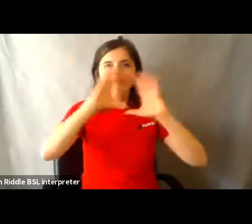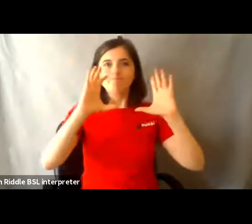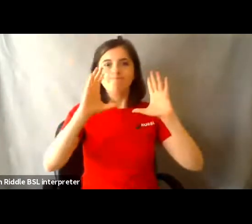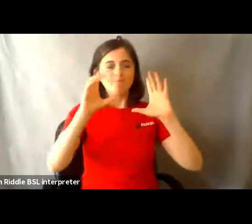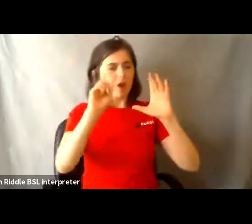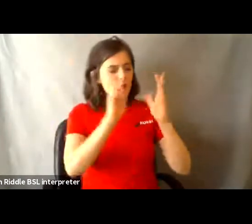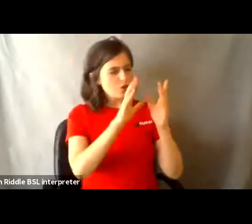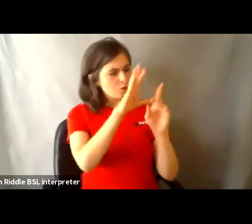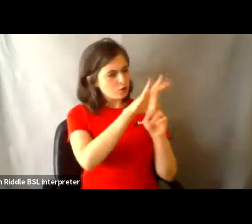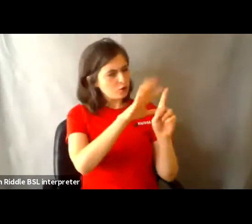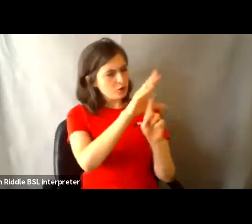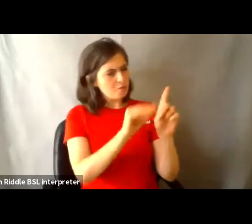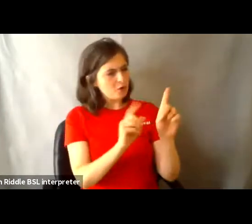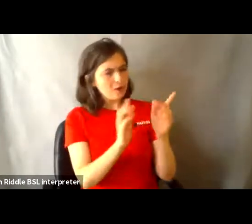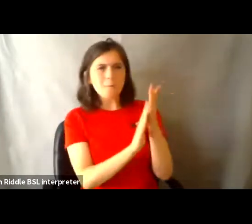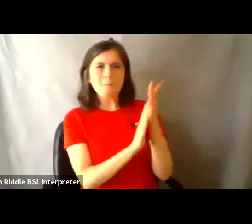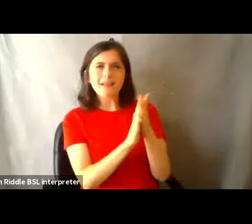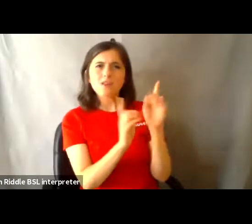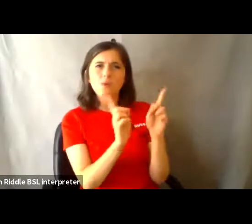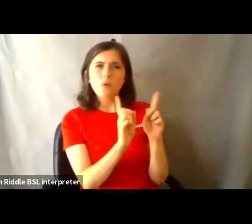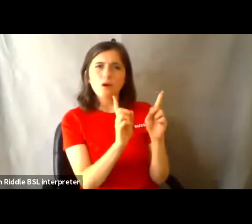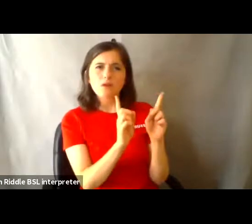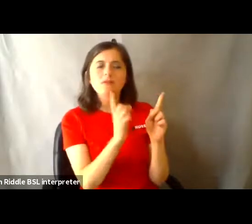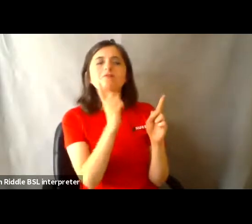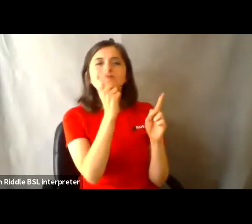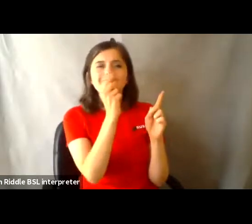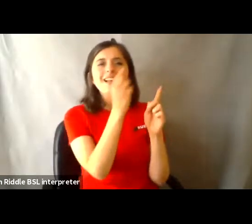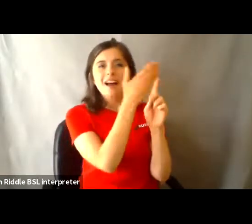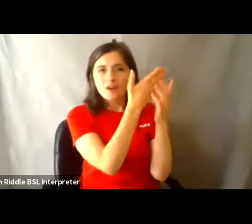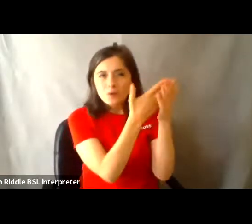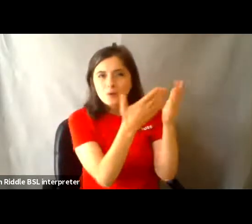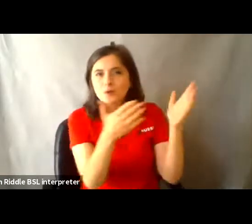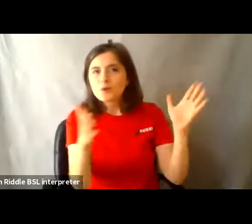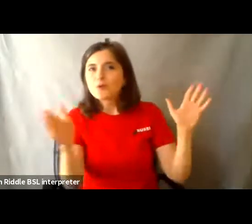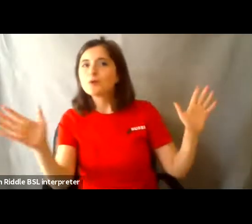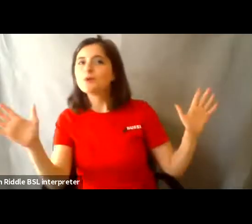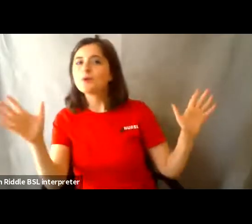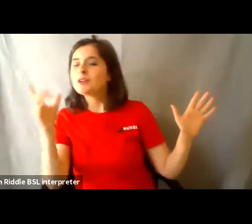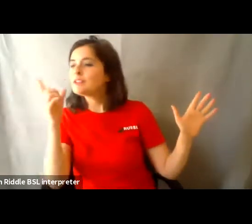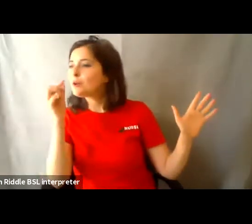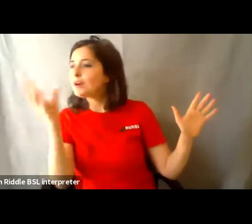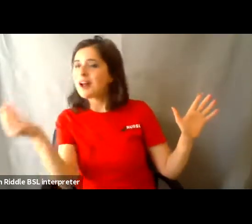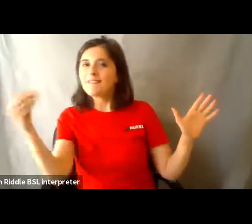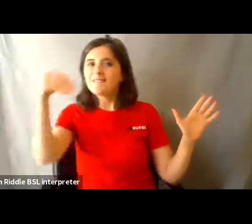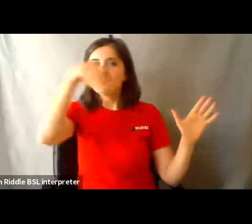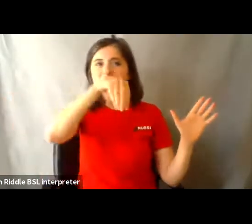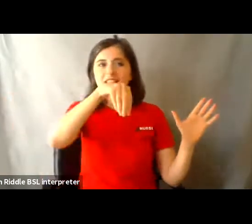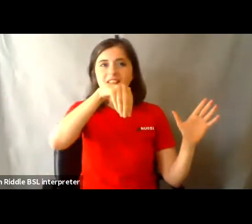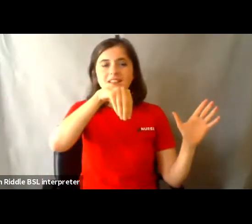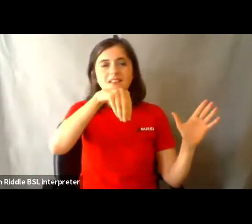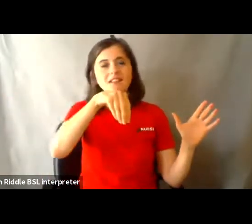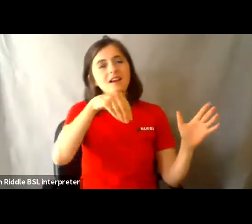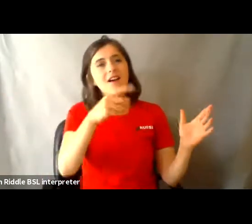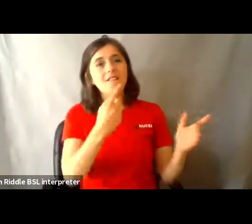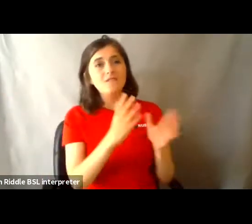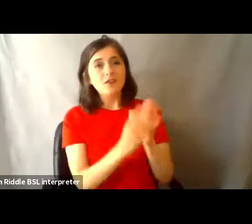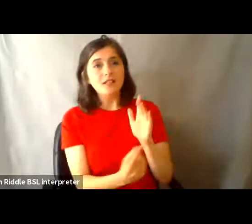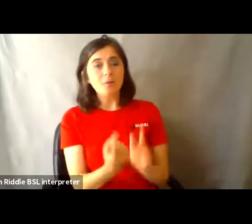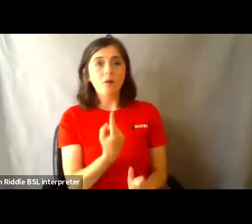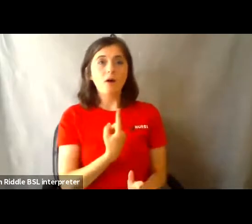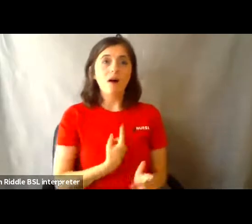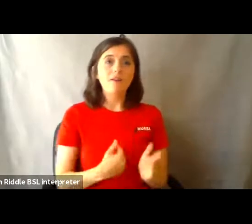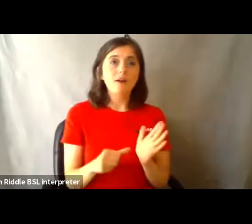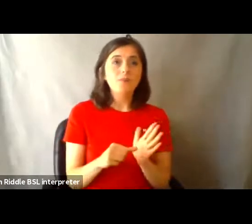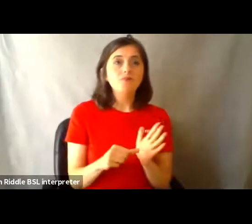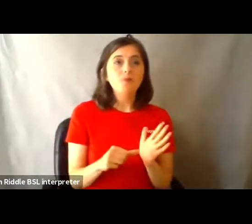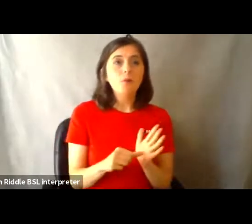model, so that the model is broad enough to encompass those of us who have had some problems with